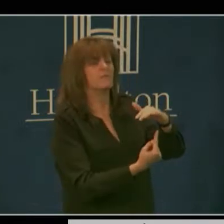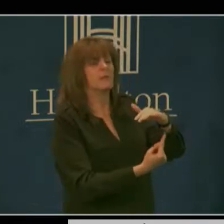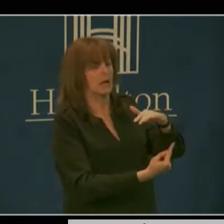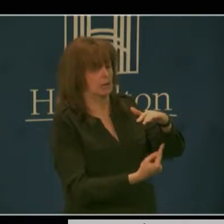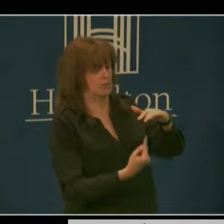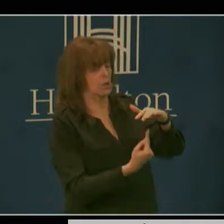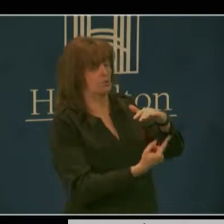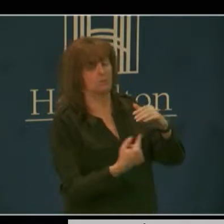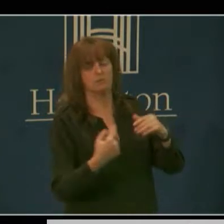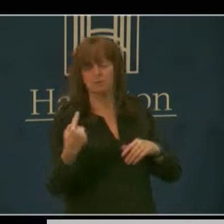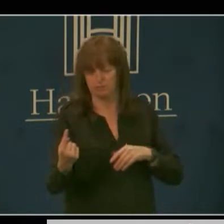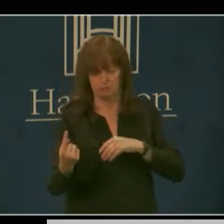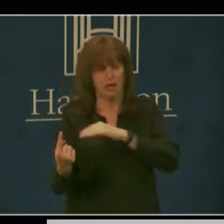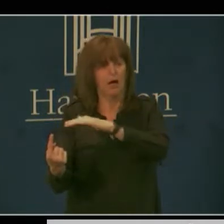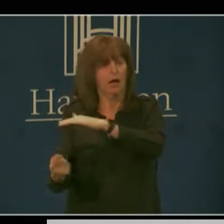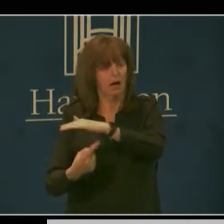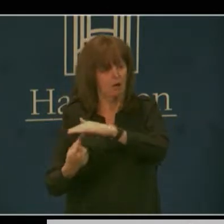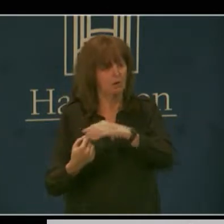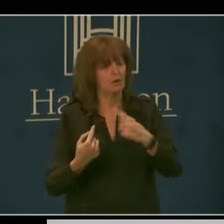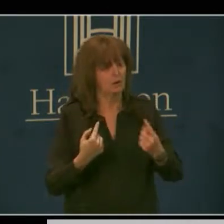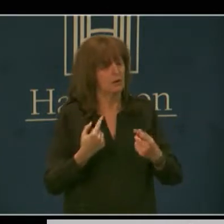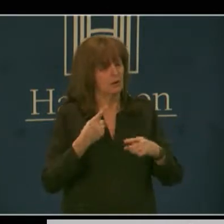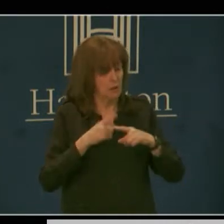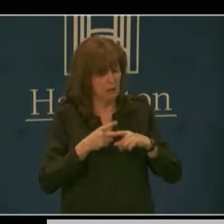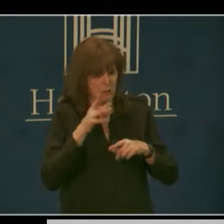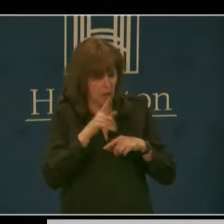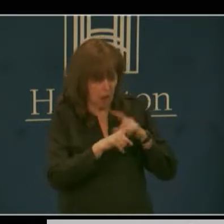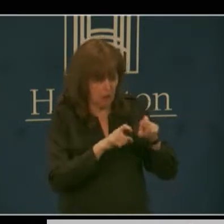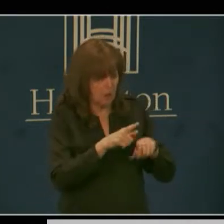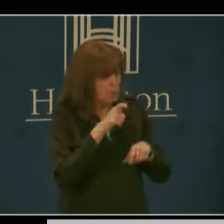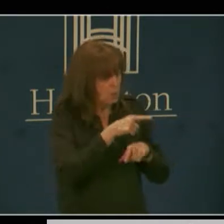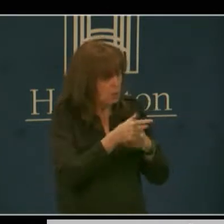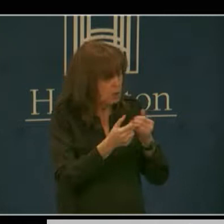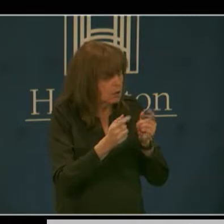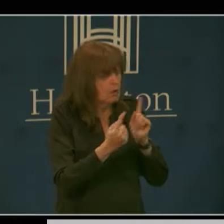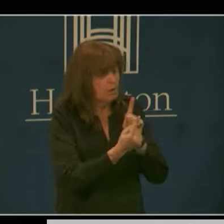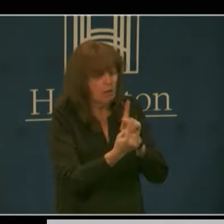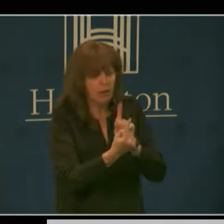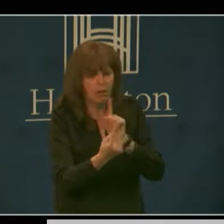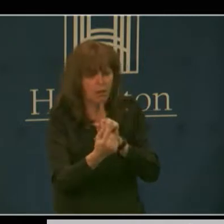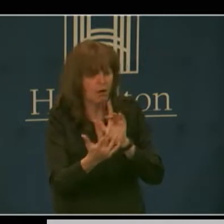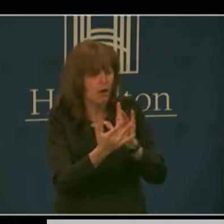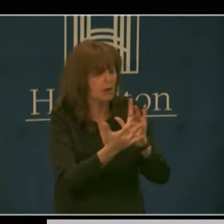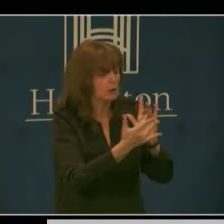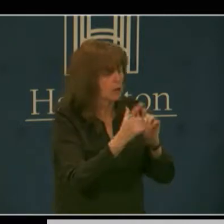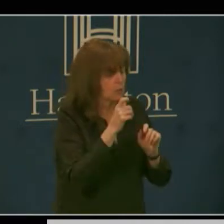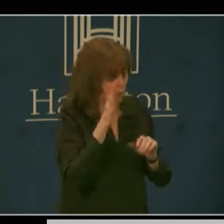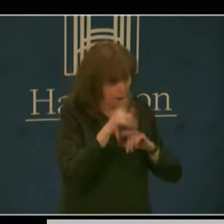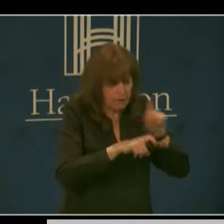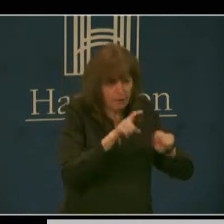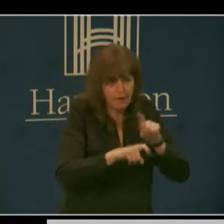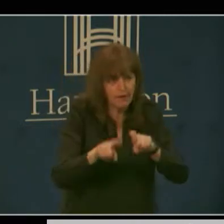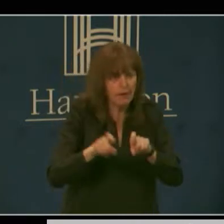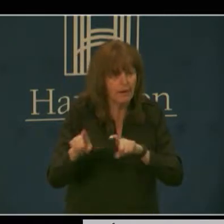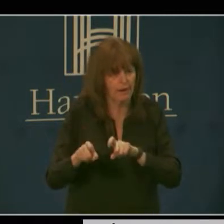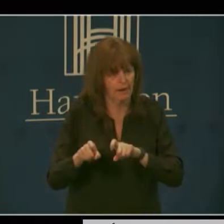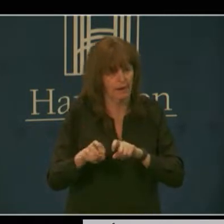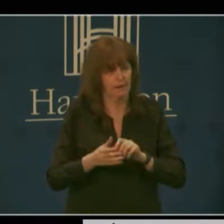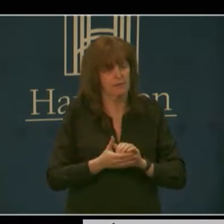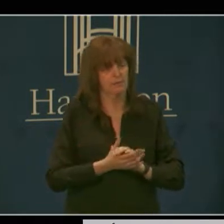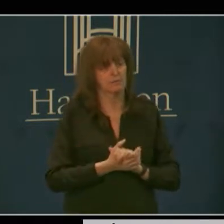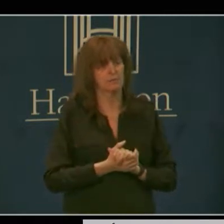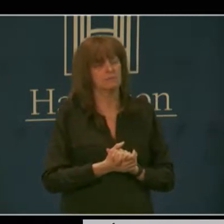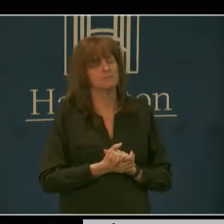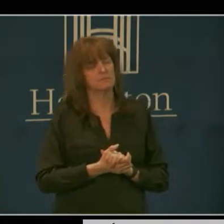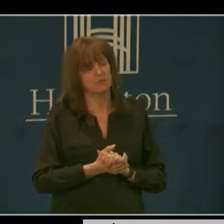identify contacts. I anticipate at some point down the road, testing is going to become kind